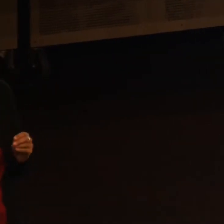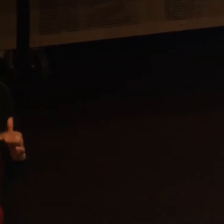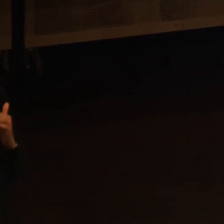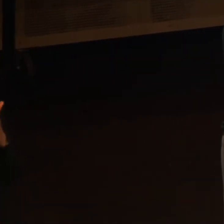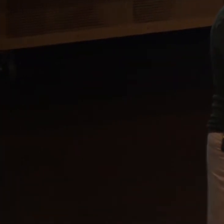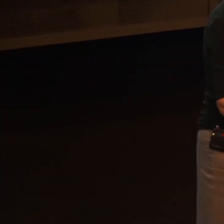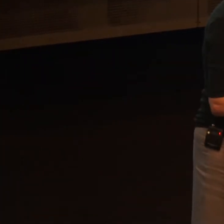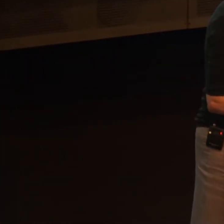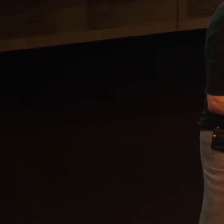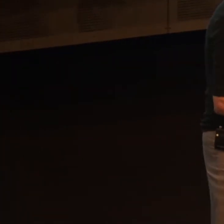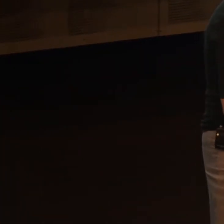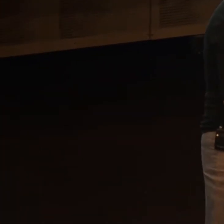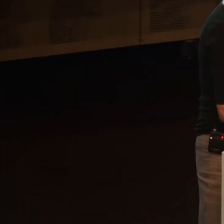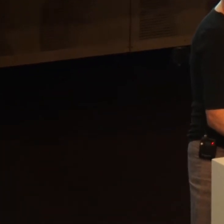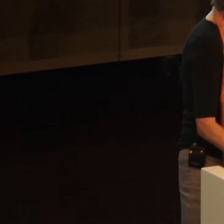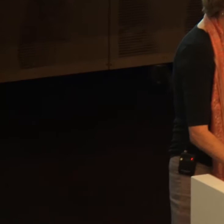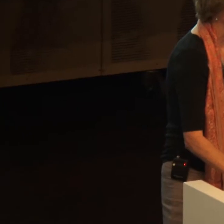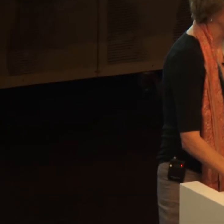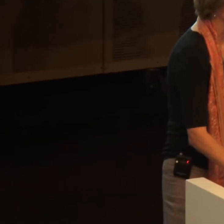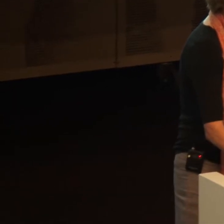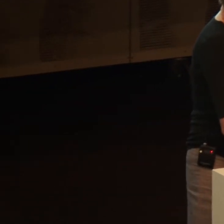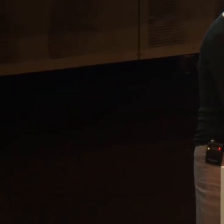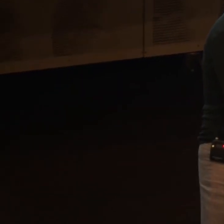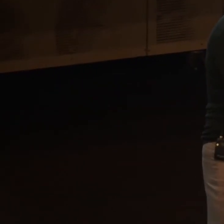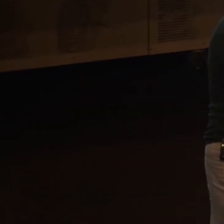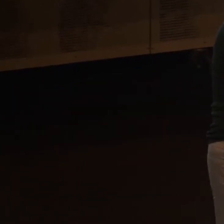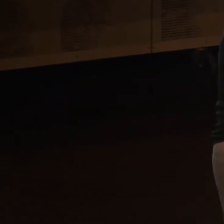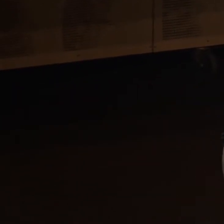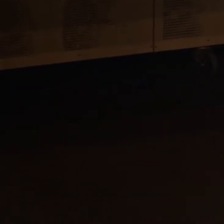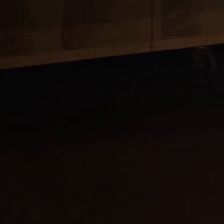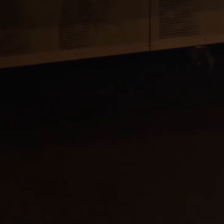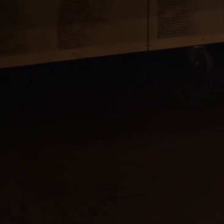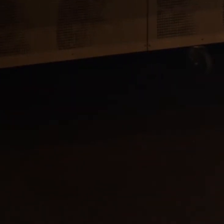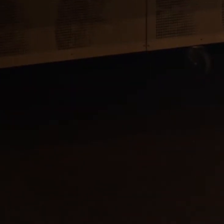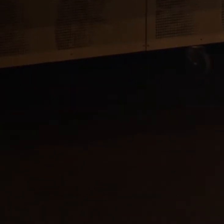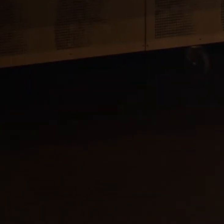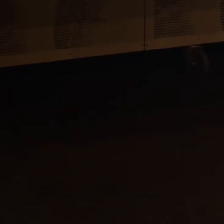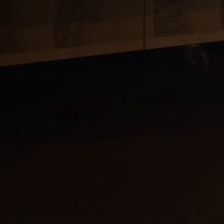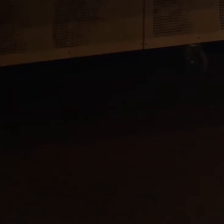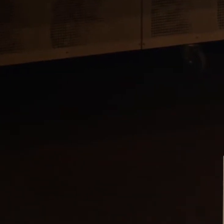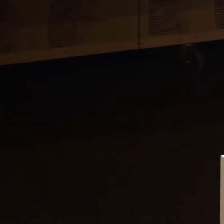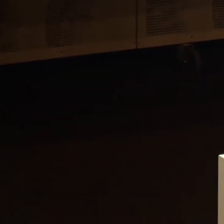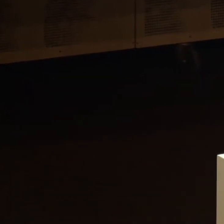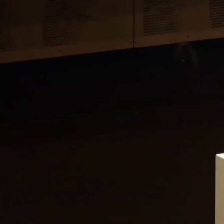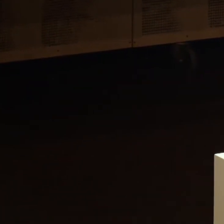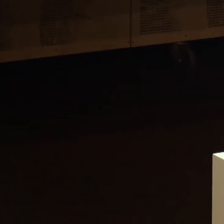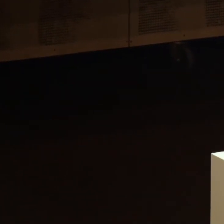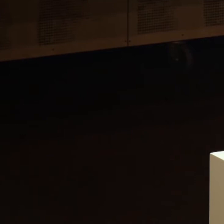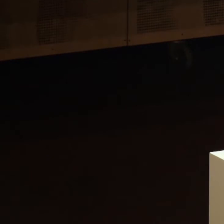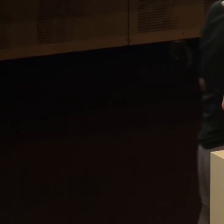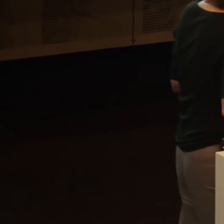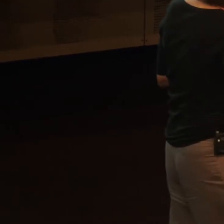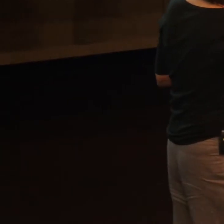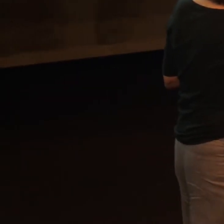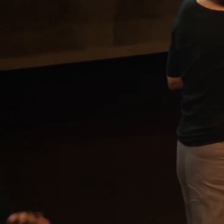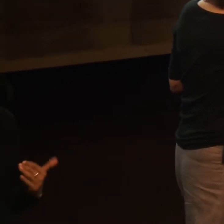other factors that are minimizing their ability to produce these. So this raises